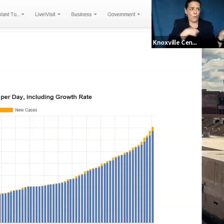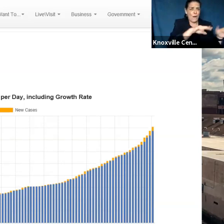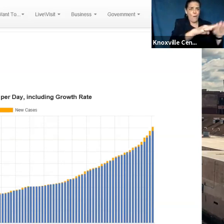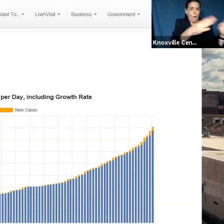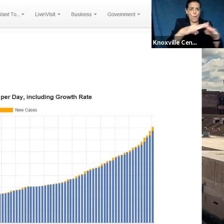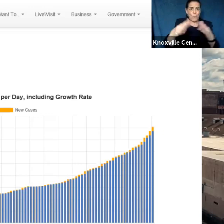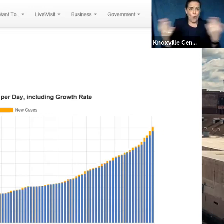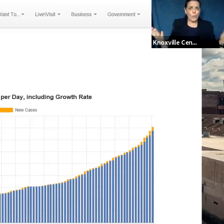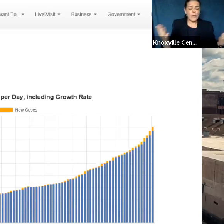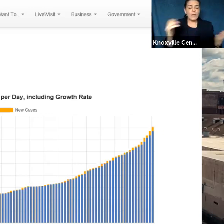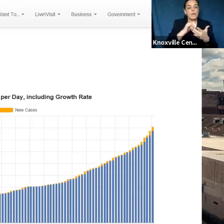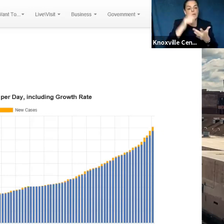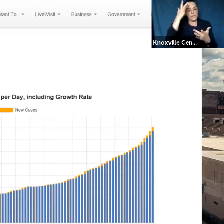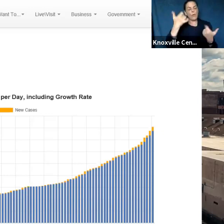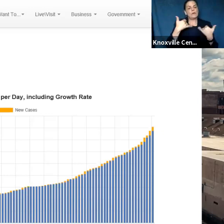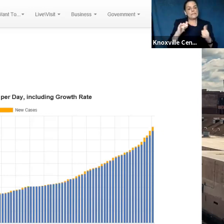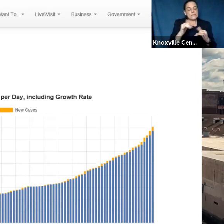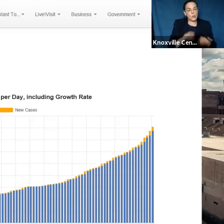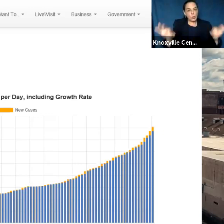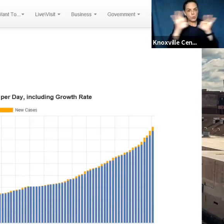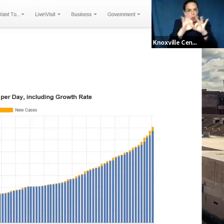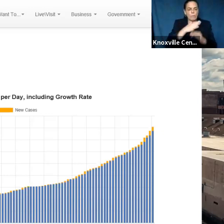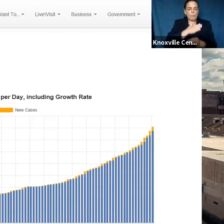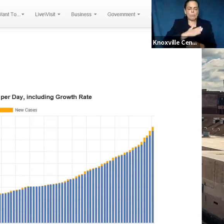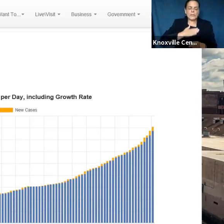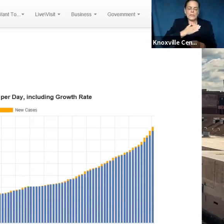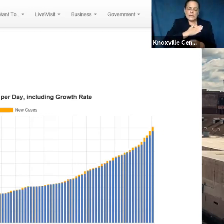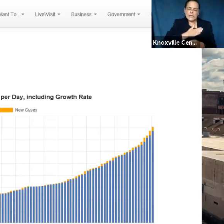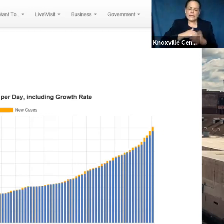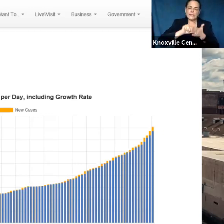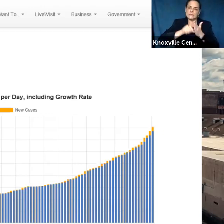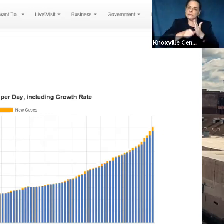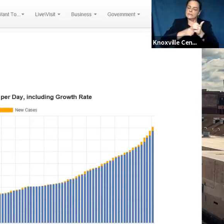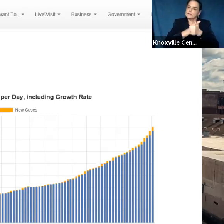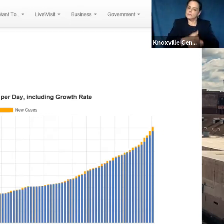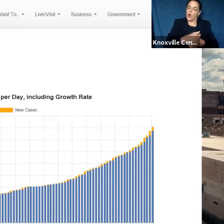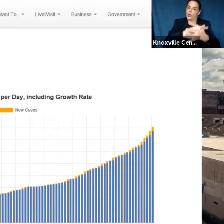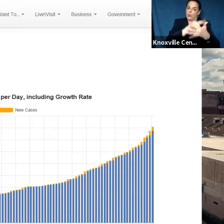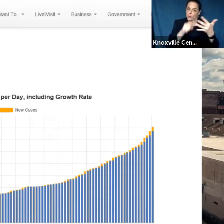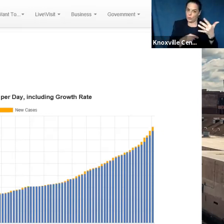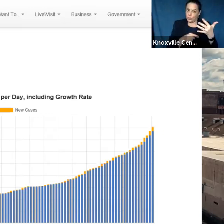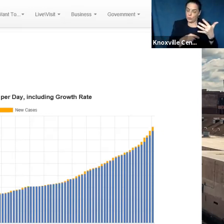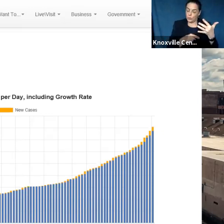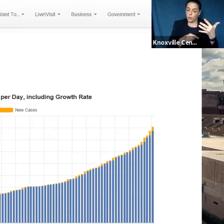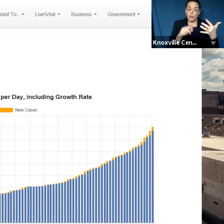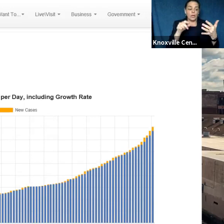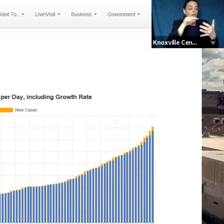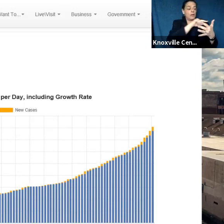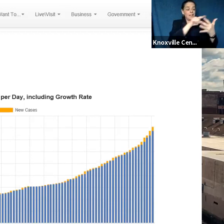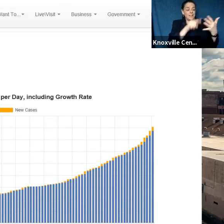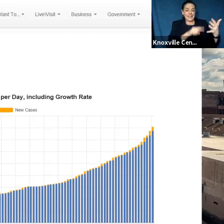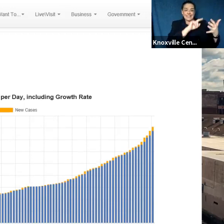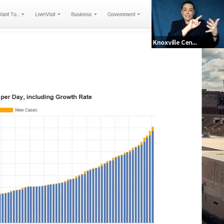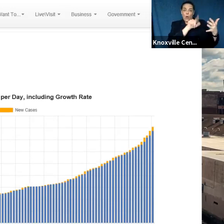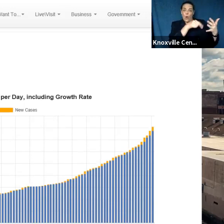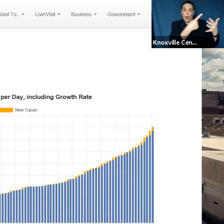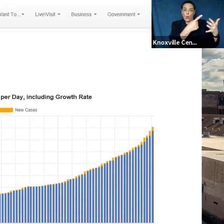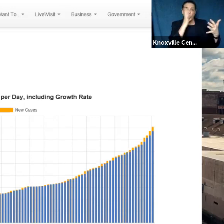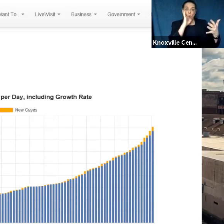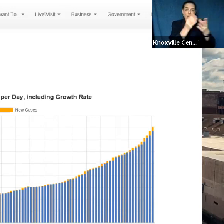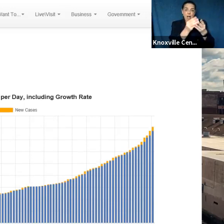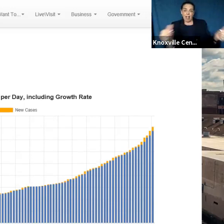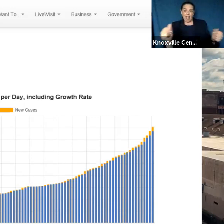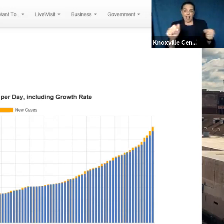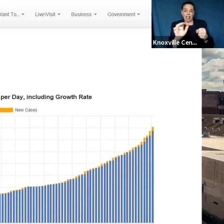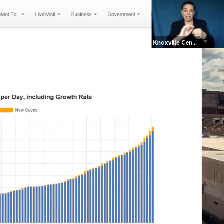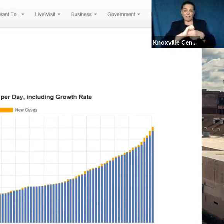continue to stress the importance of following the 5 core actions. These actions alone won't completely eradicate COVID-19